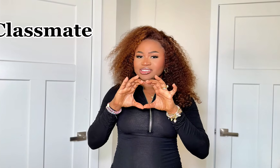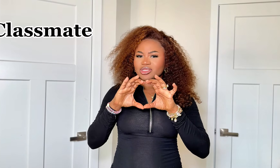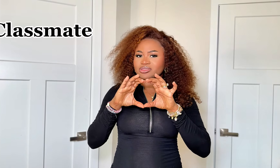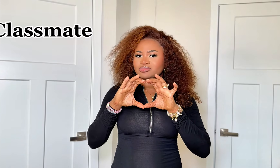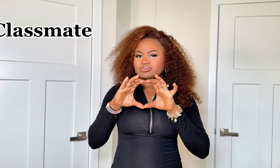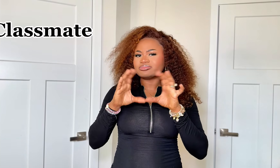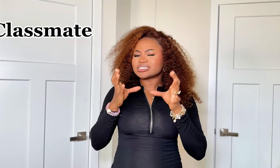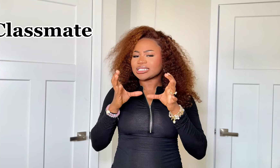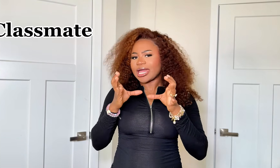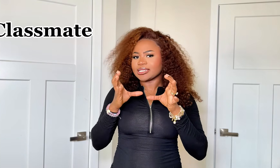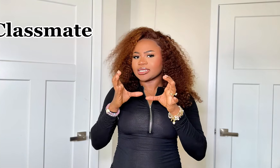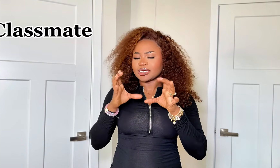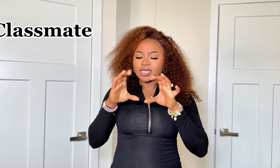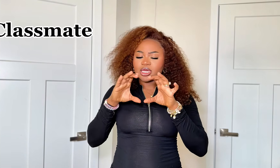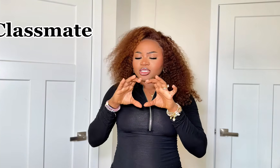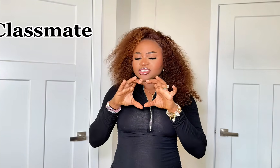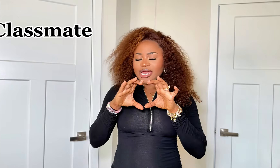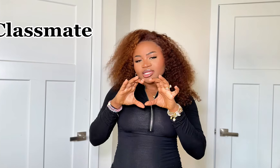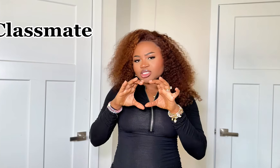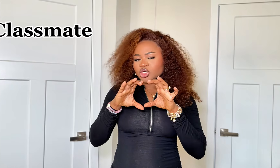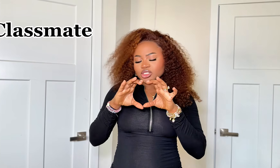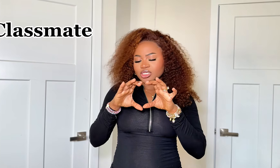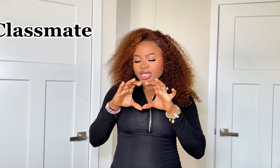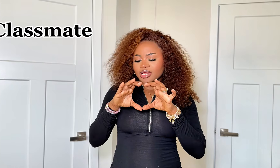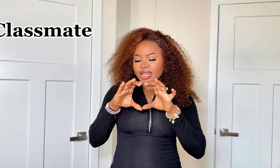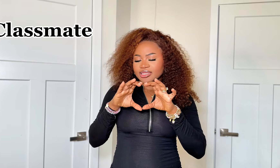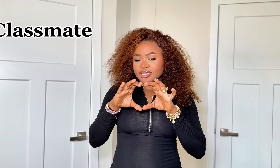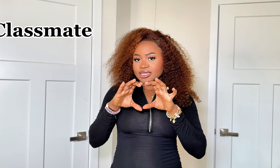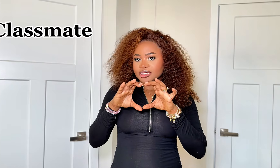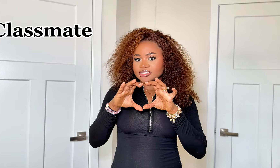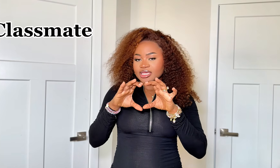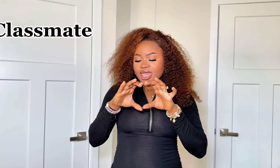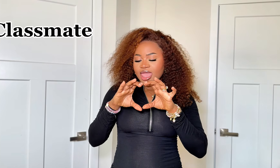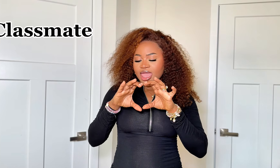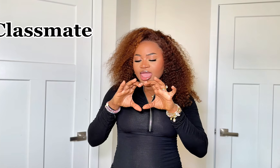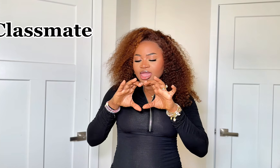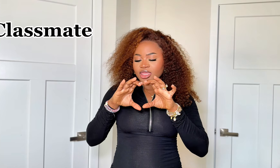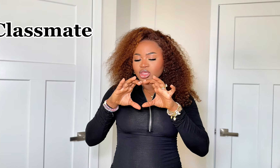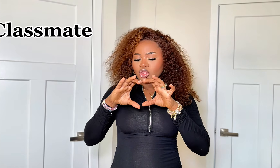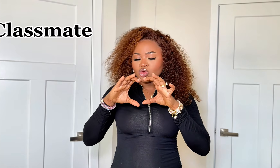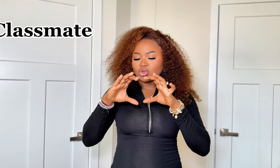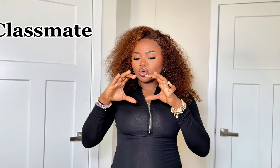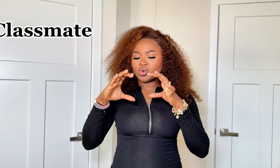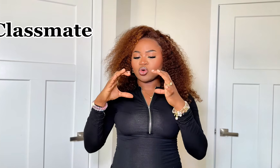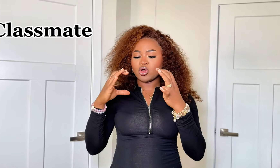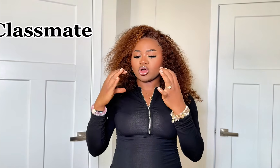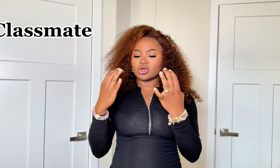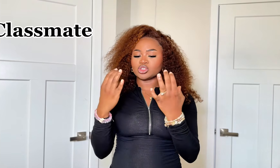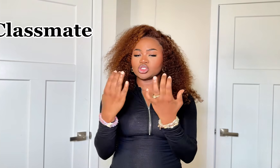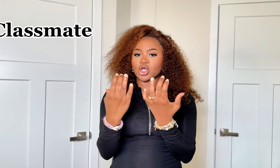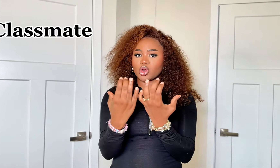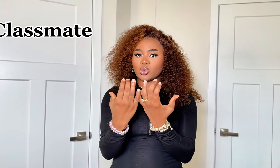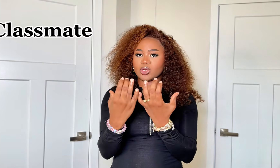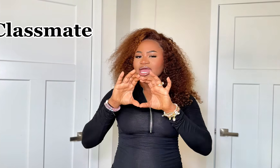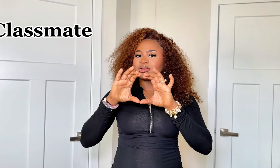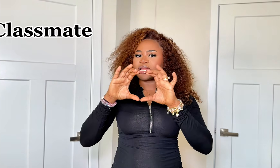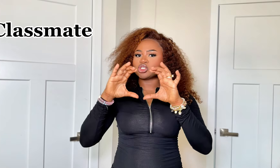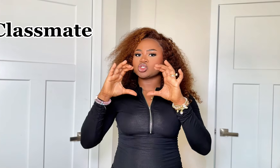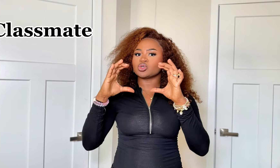not slightly joined together like this, and you do a circle. It kind of like shows